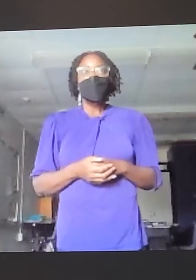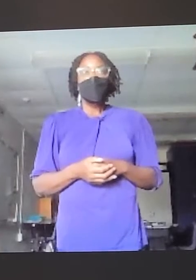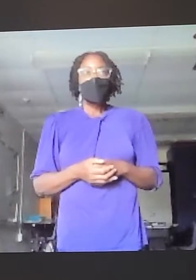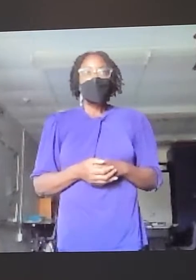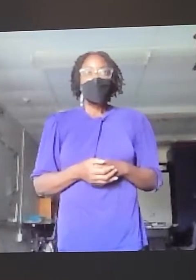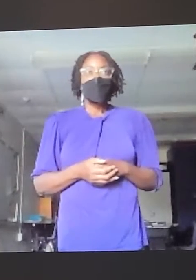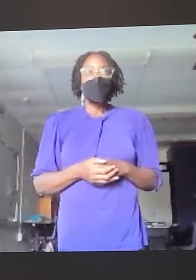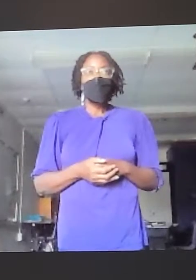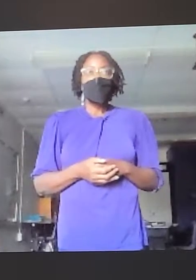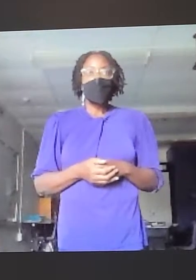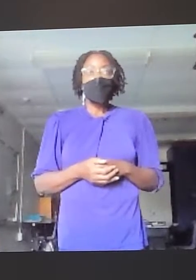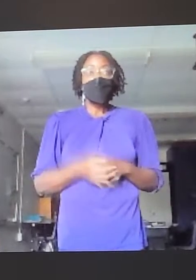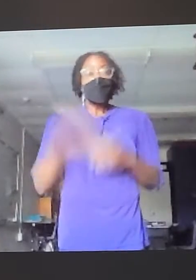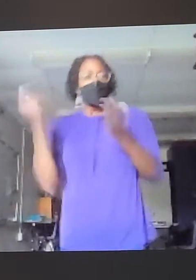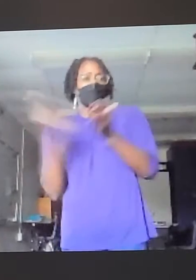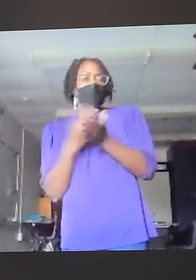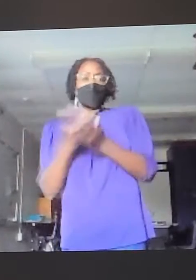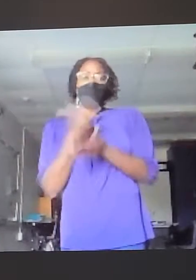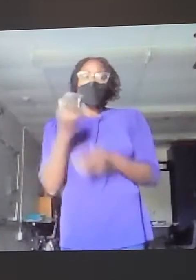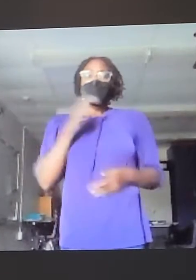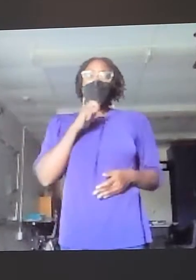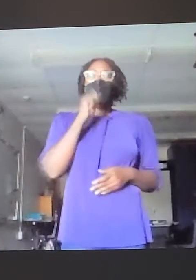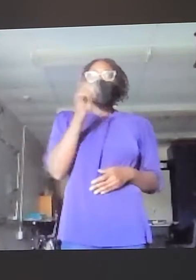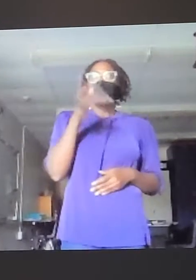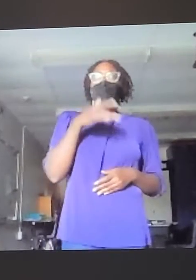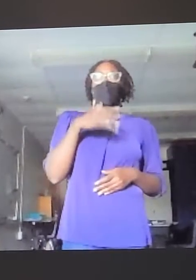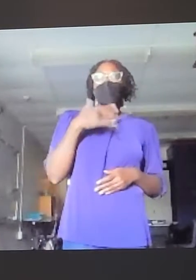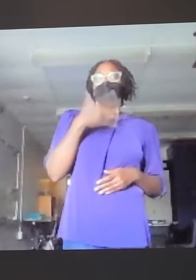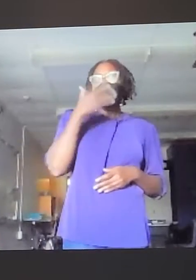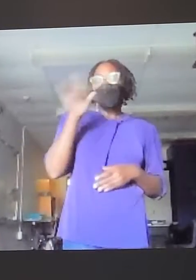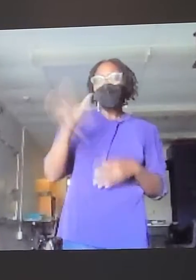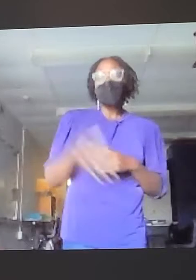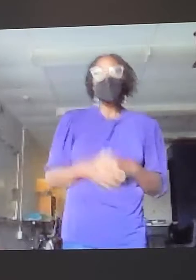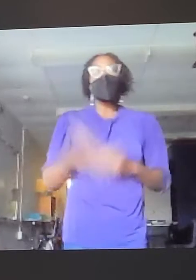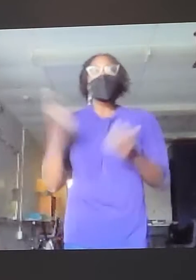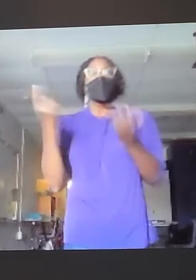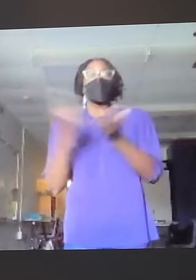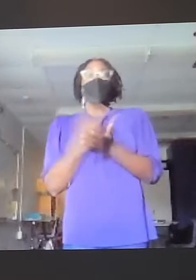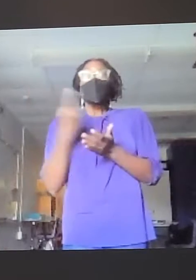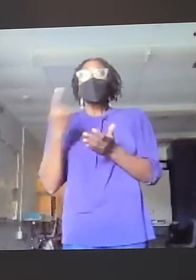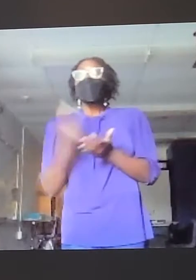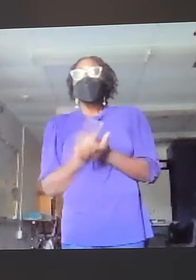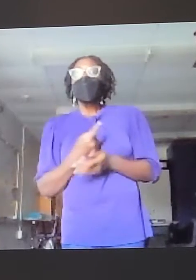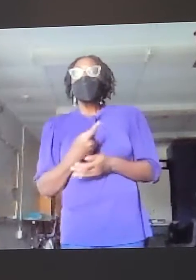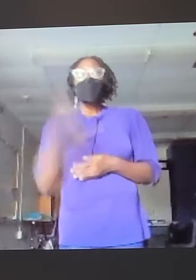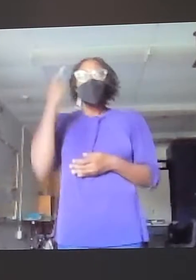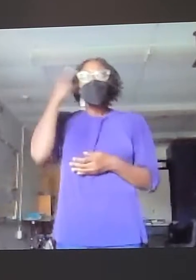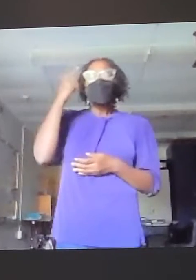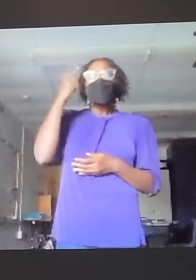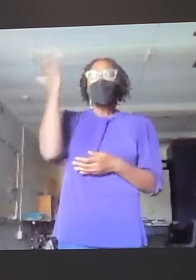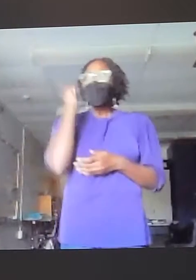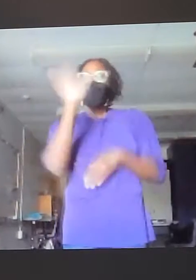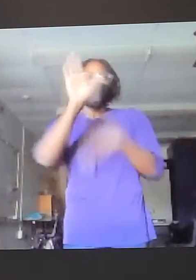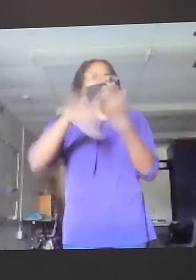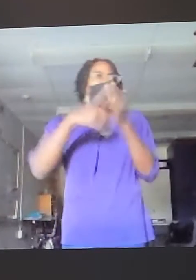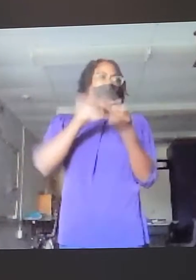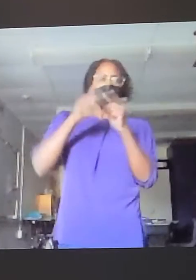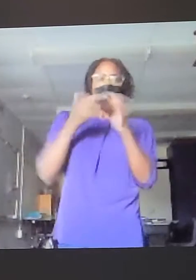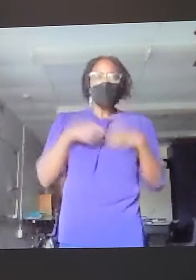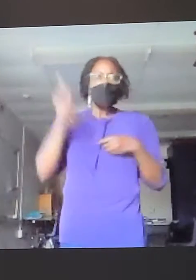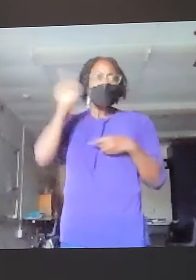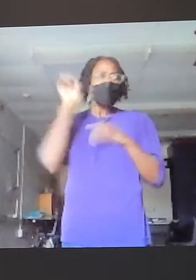But do you know what? Sometimes I don't feel even a little bit lucky. Some days I think to myself, I know all my friends with